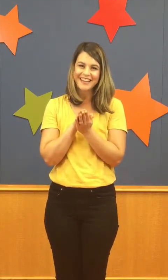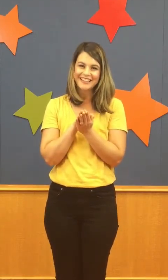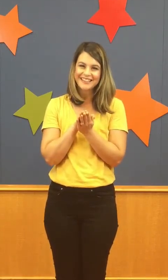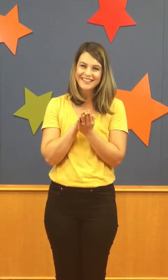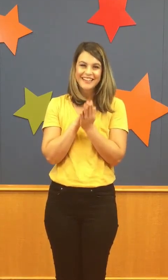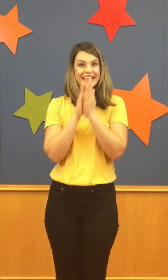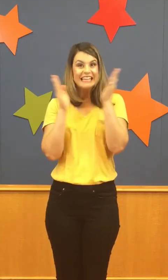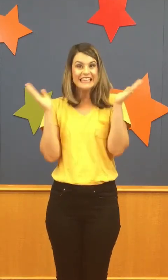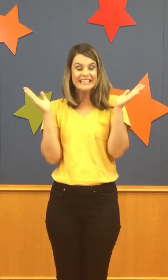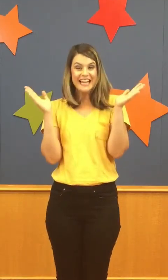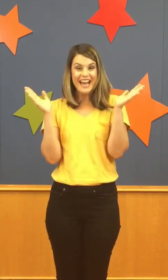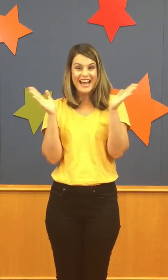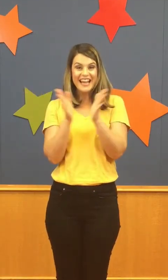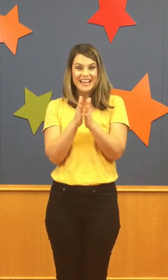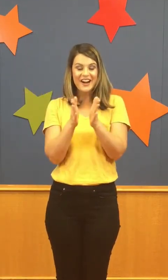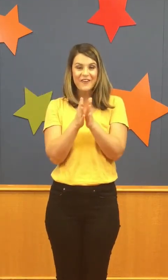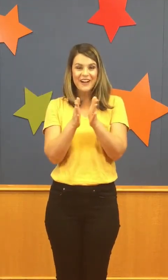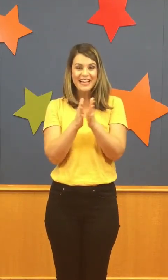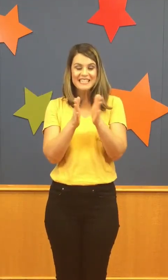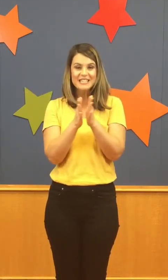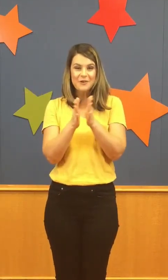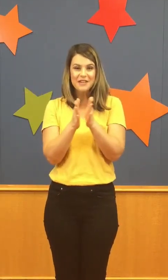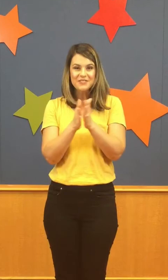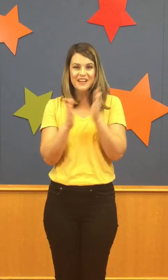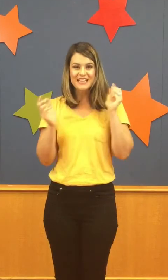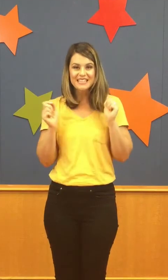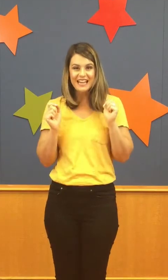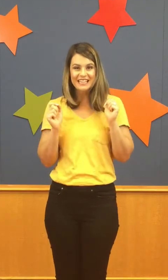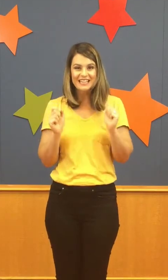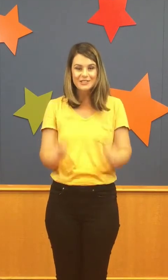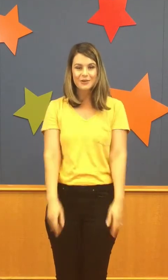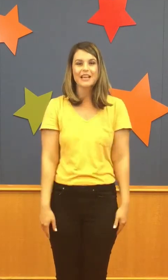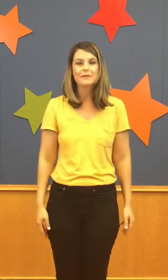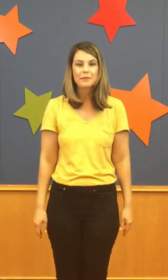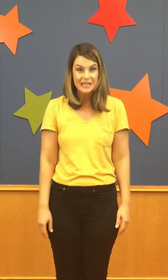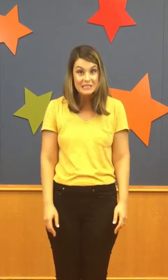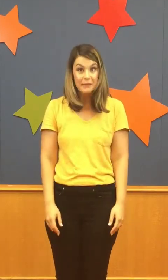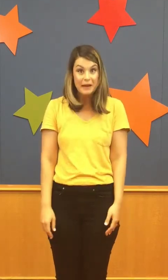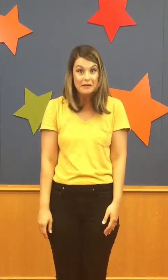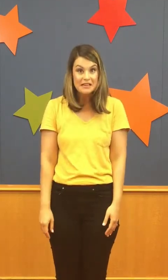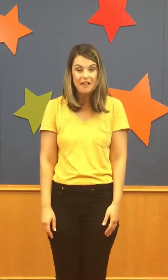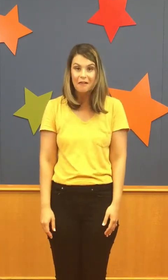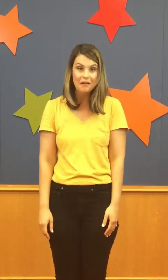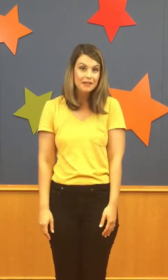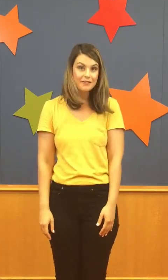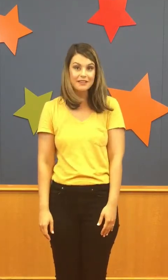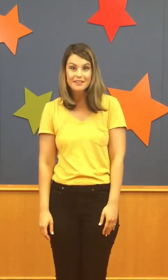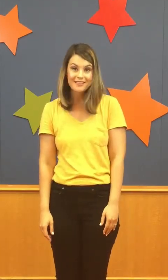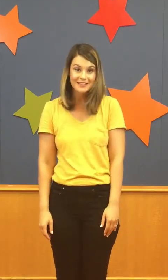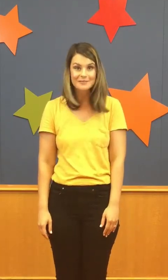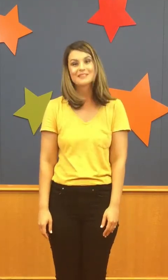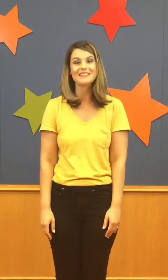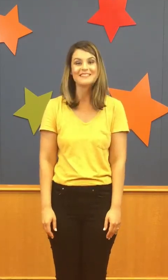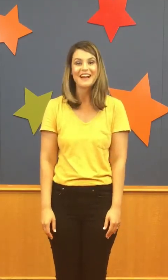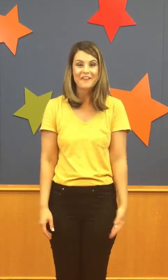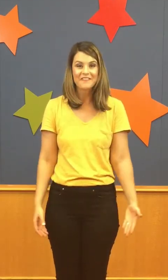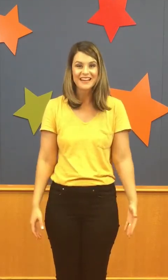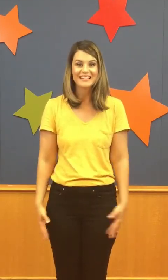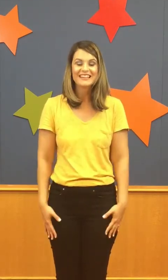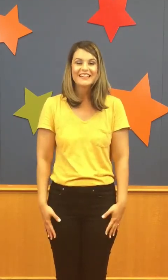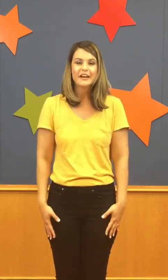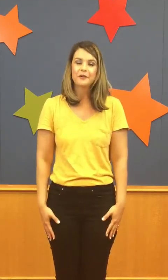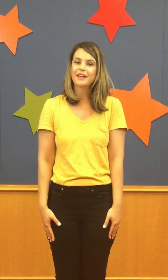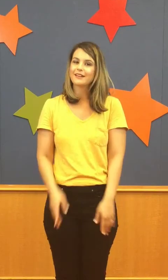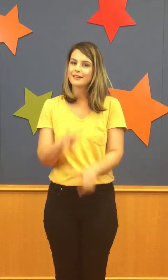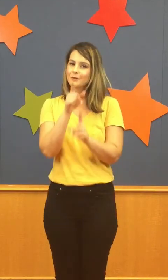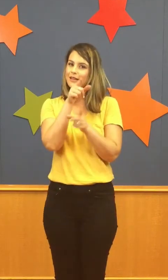The end. Yay! Oh, I had so much fun telling that story and pantomiming all of the little things with you. How